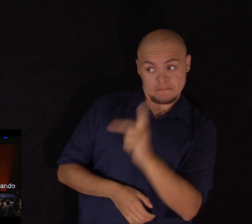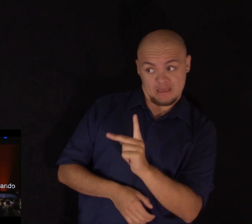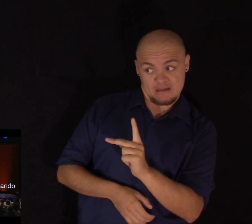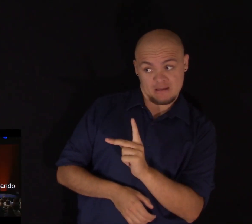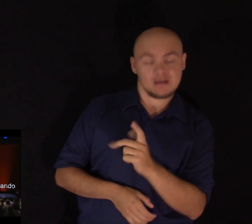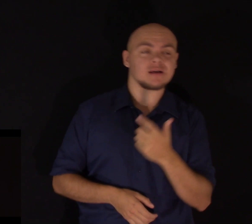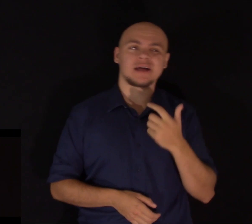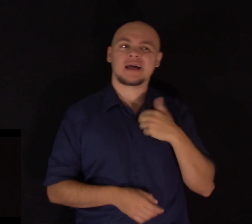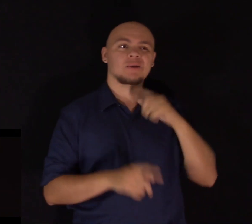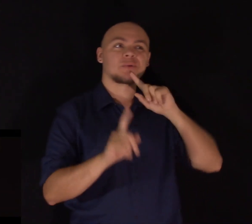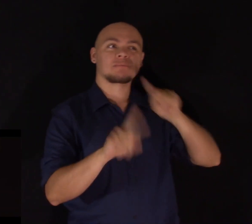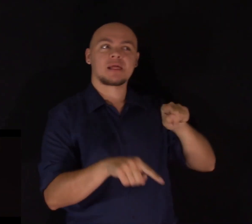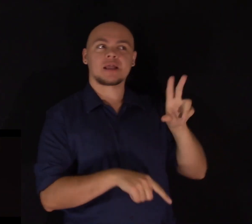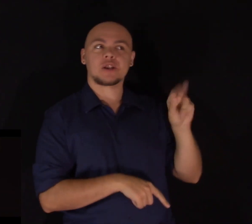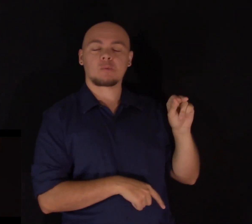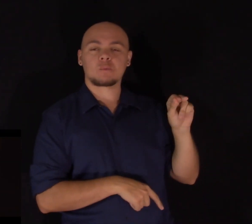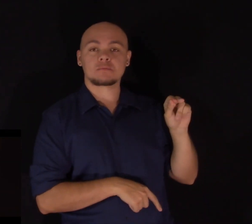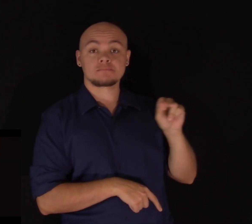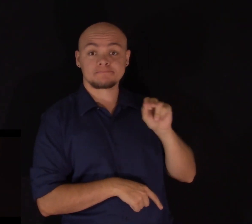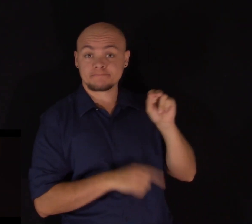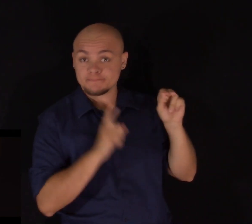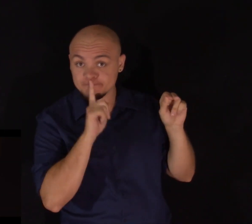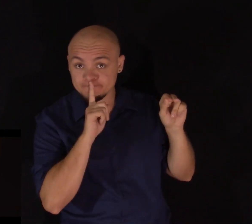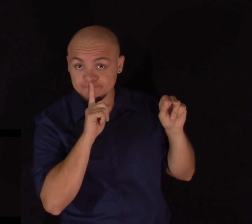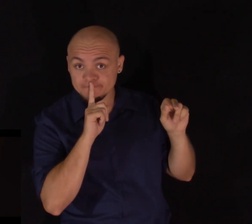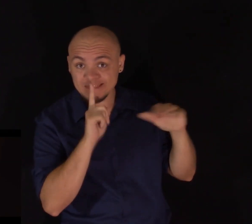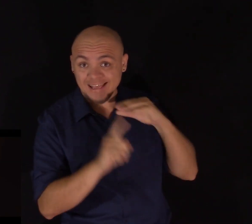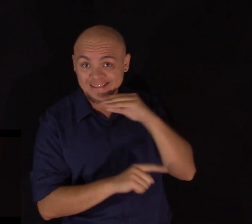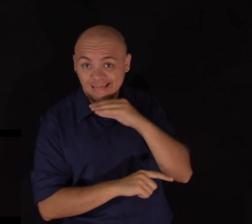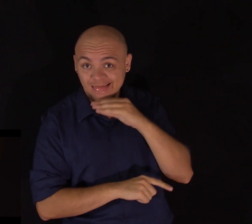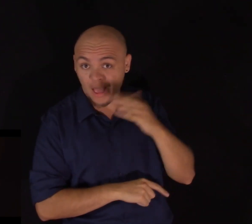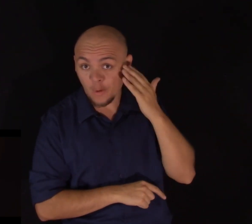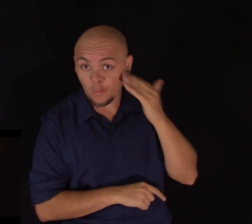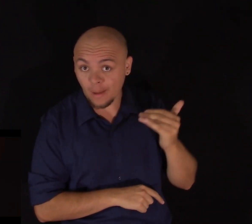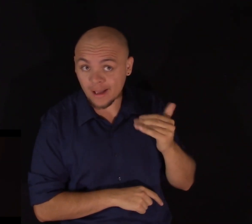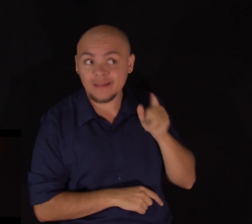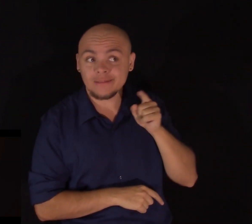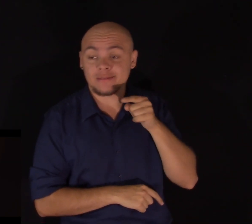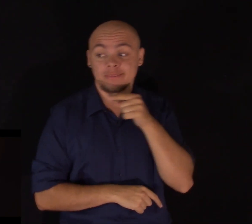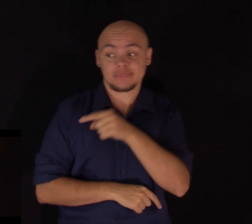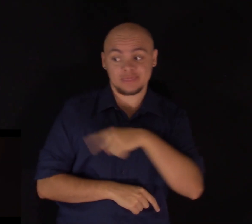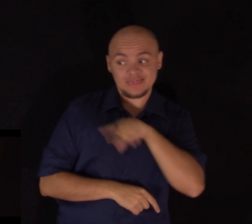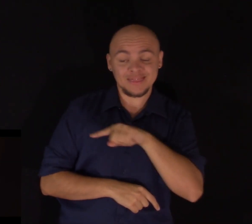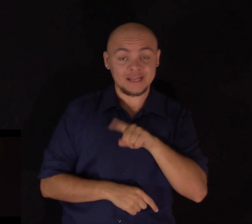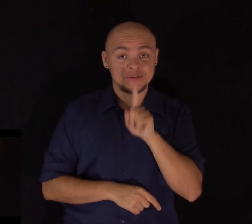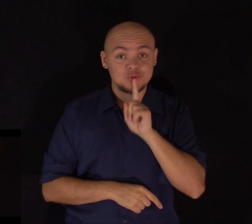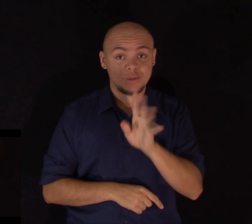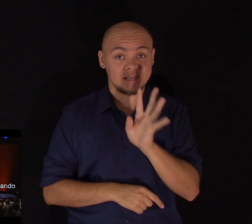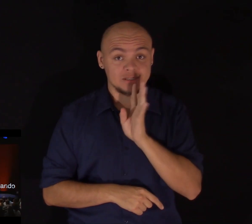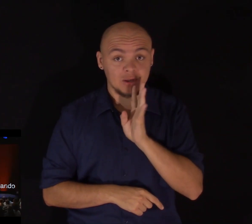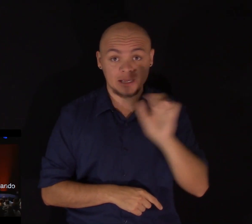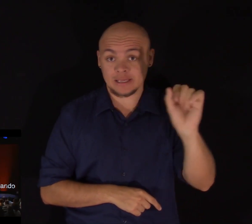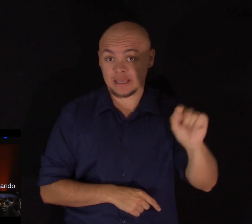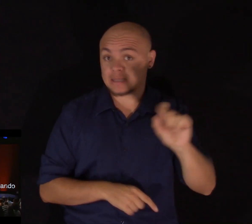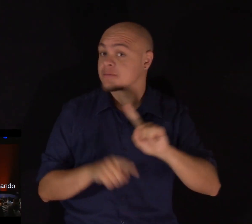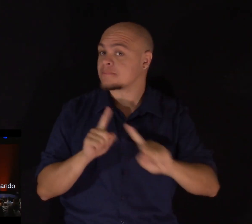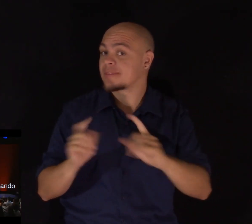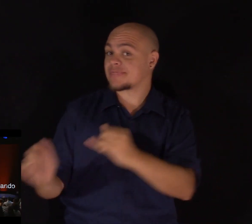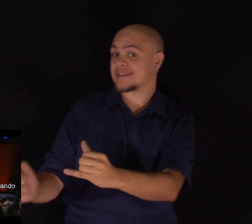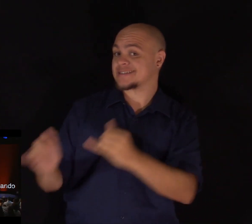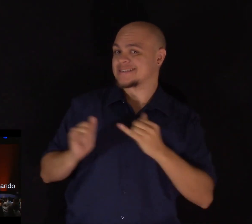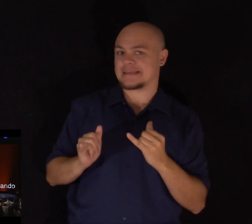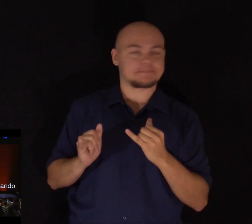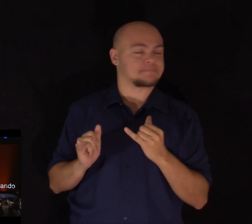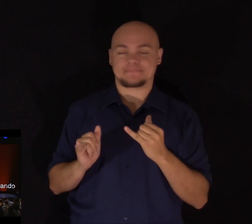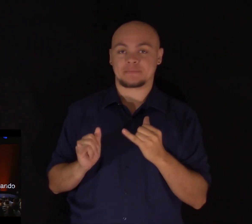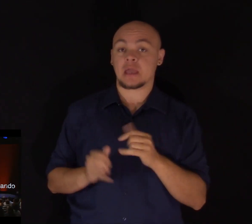I replied no, but that wasn't quite true, because they do talk back, just not like us. Did you know that